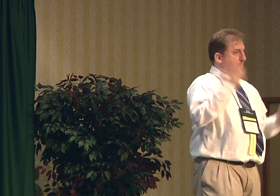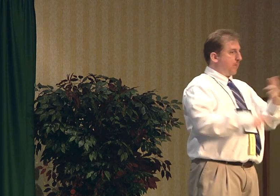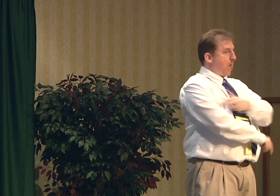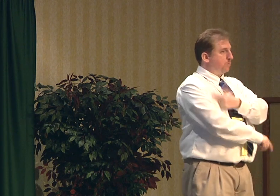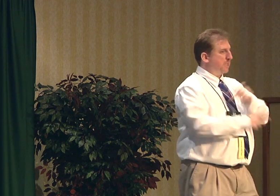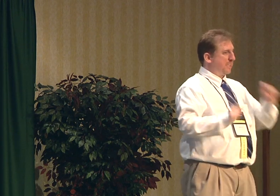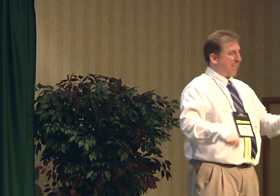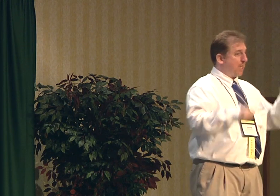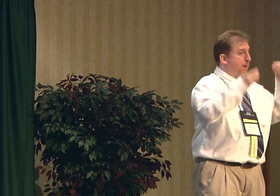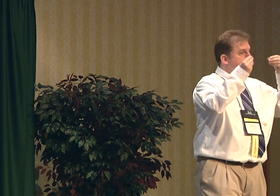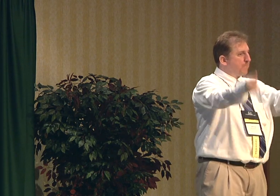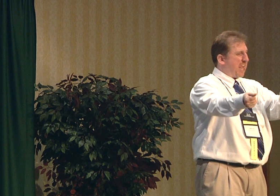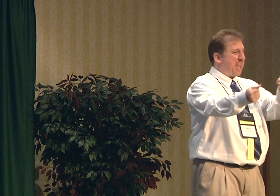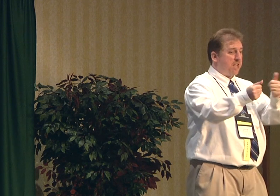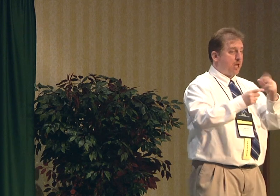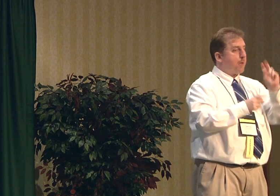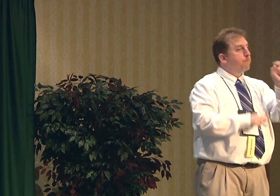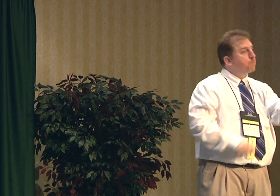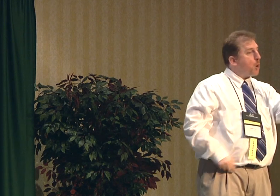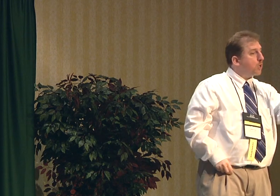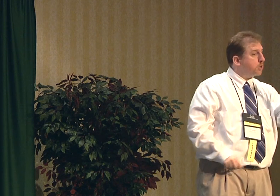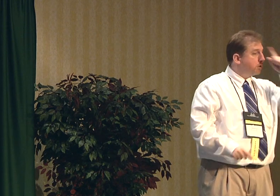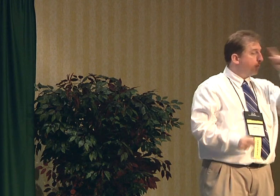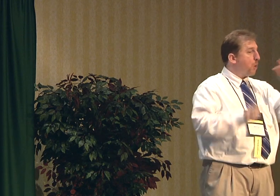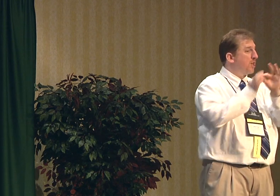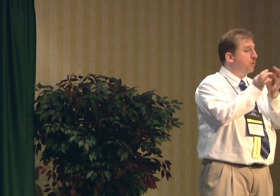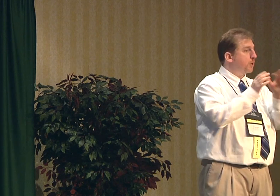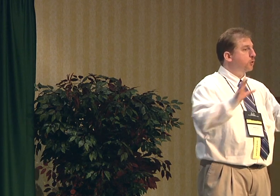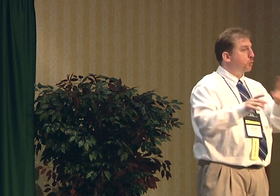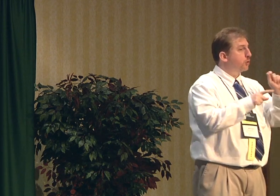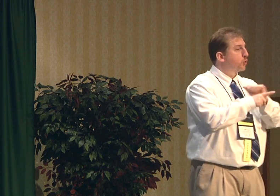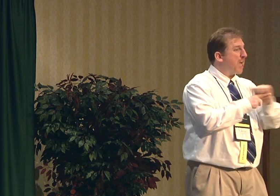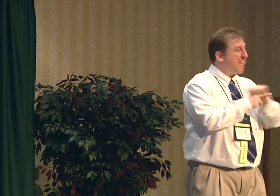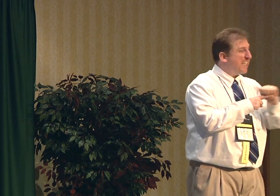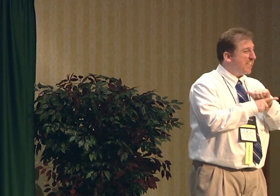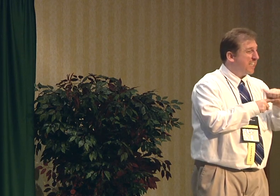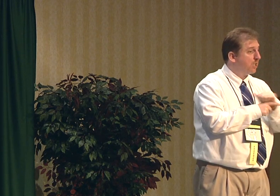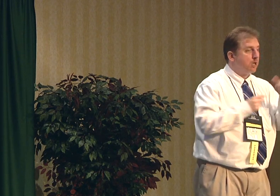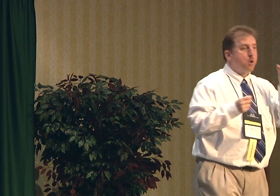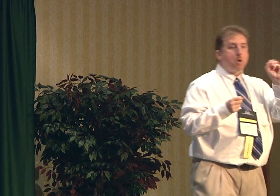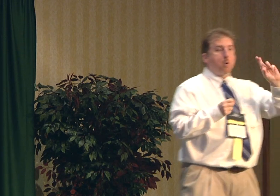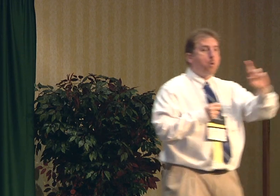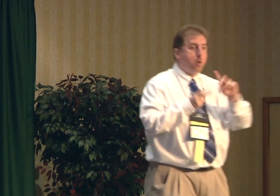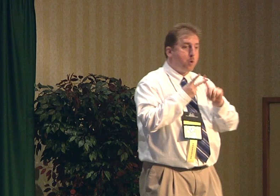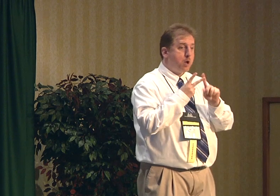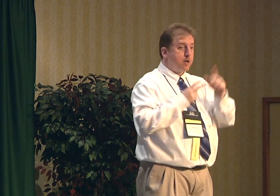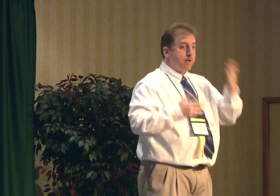us because perhaps hospitals can provide bonus for providing